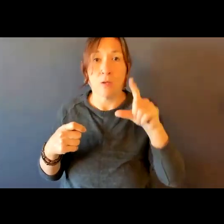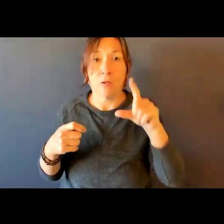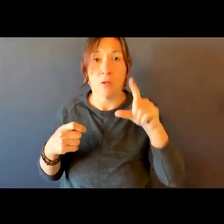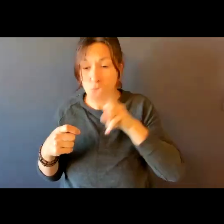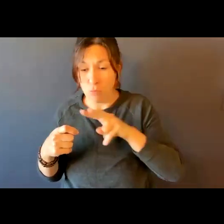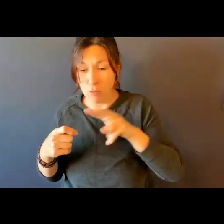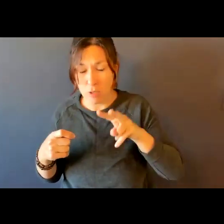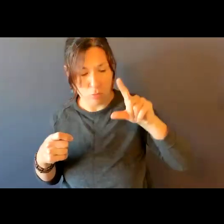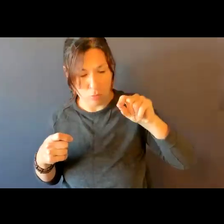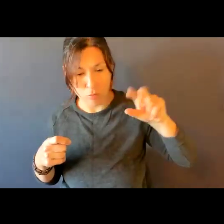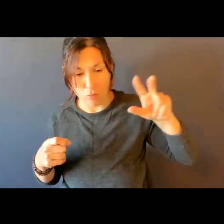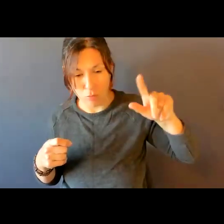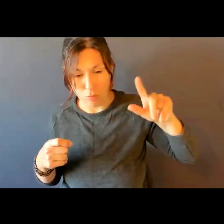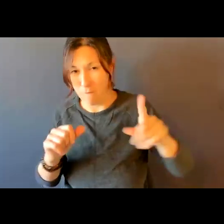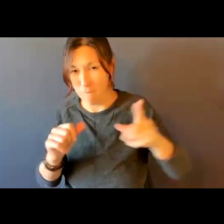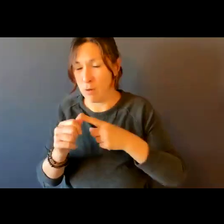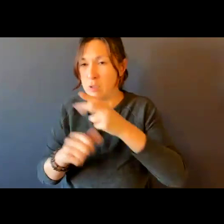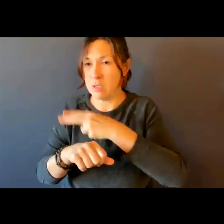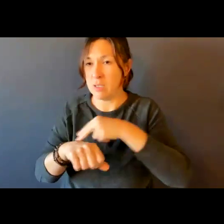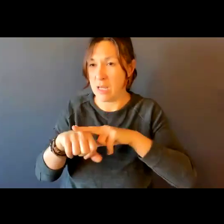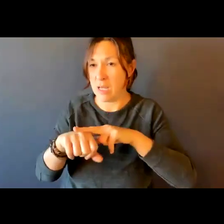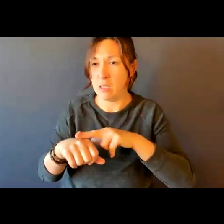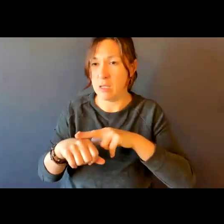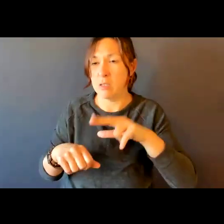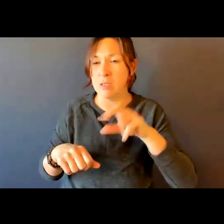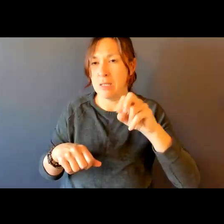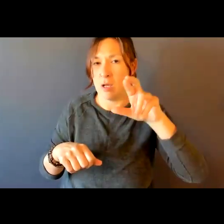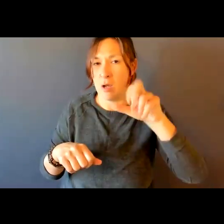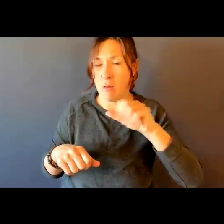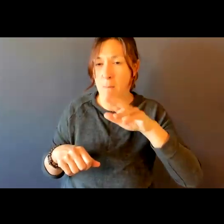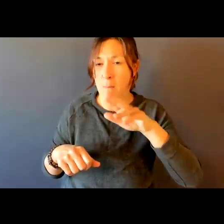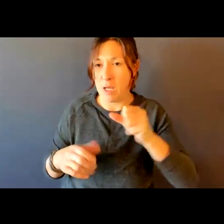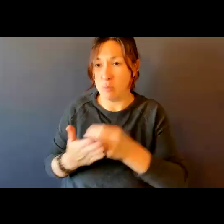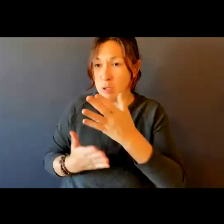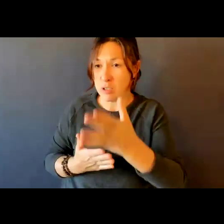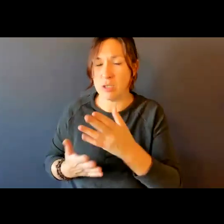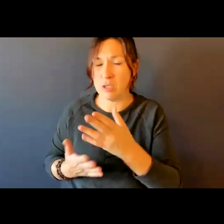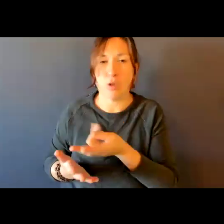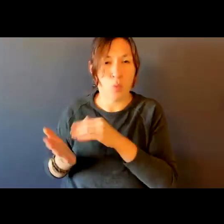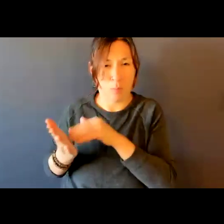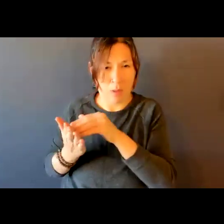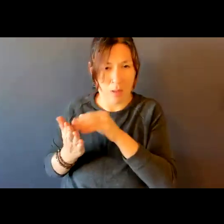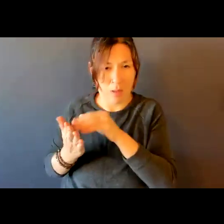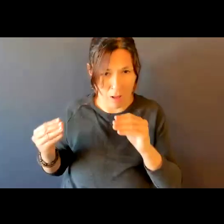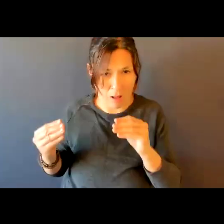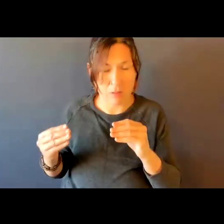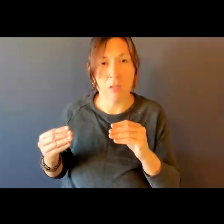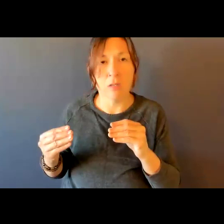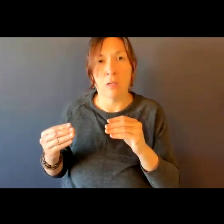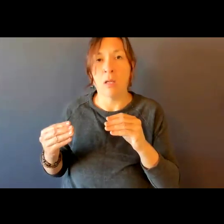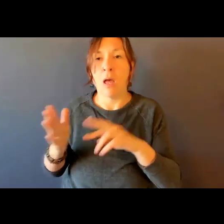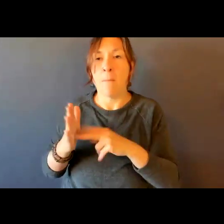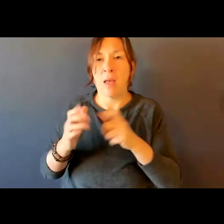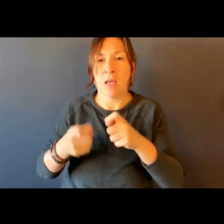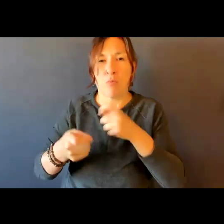2022-2023 DERA national grants bus purchase is $2 million that will allow us to replace